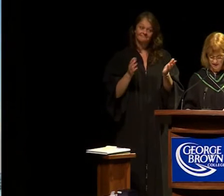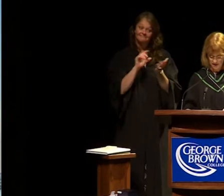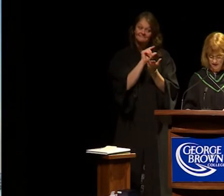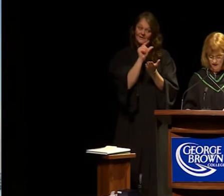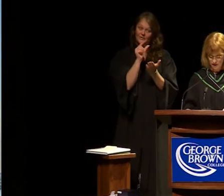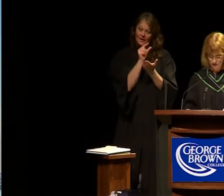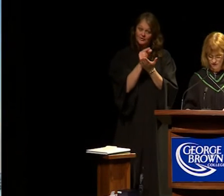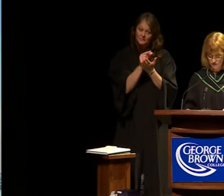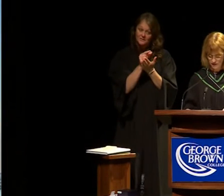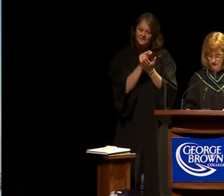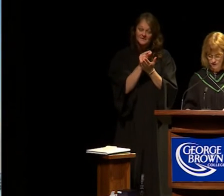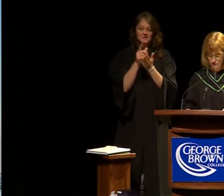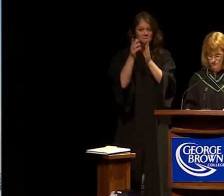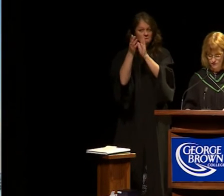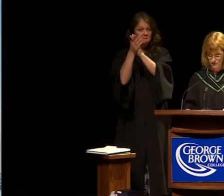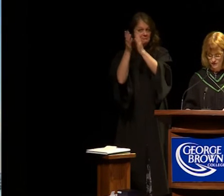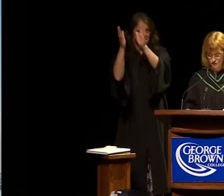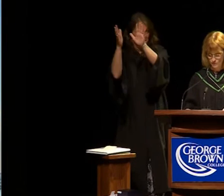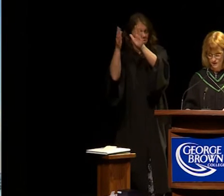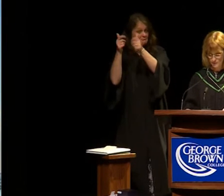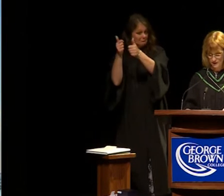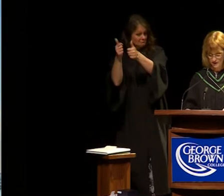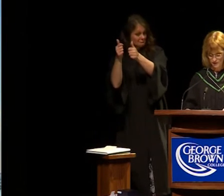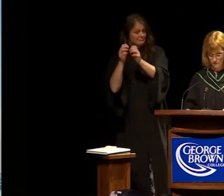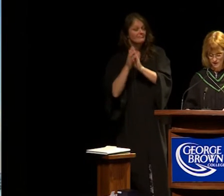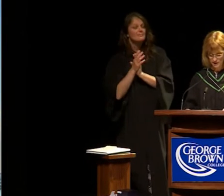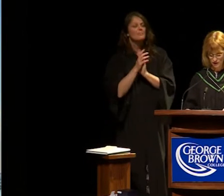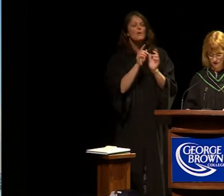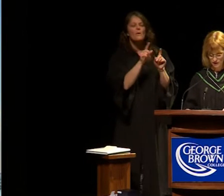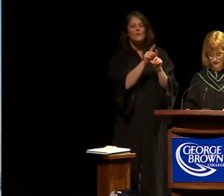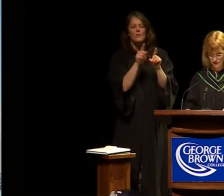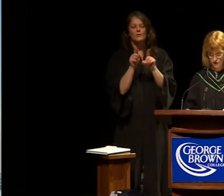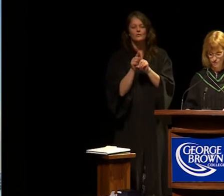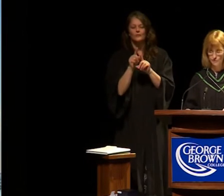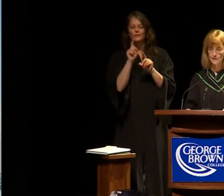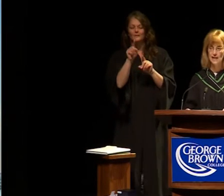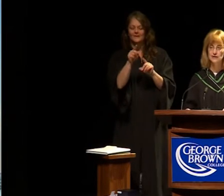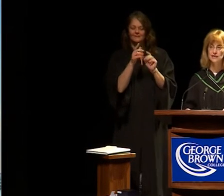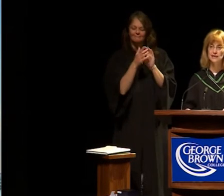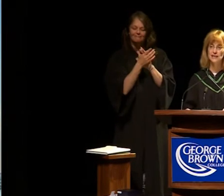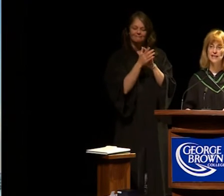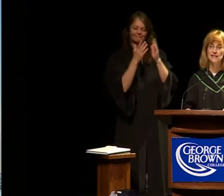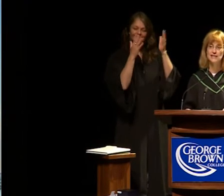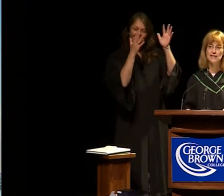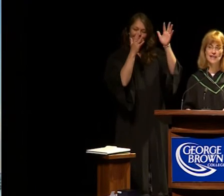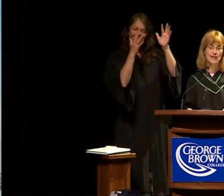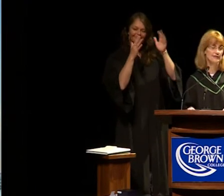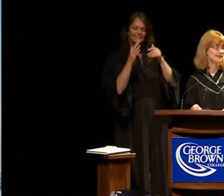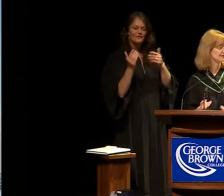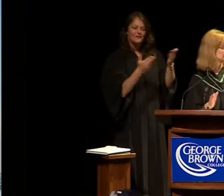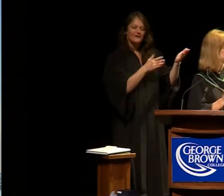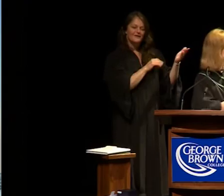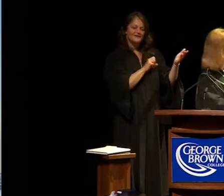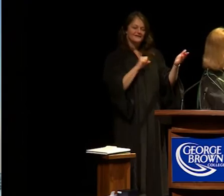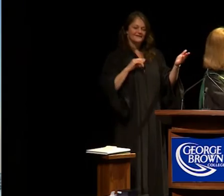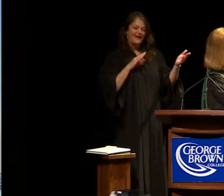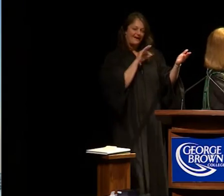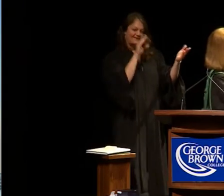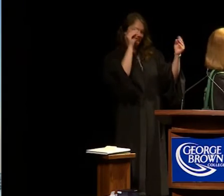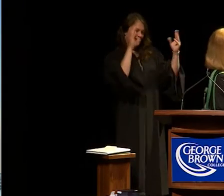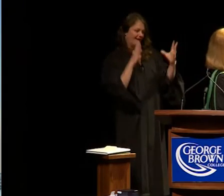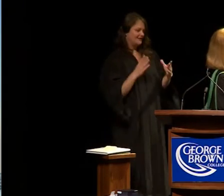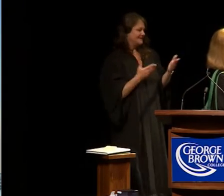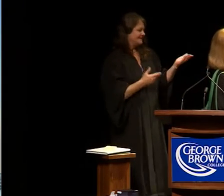Graduates, I also invite you to join me in expressing your thanks to your faculty and staff.